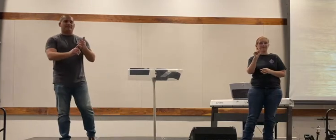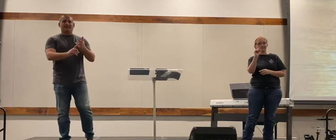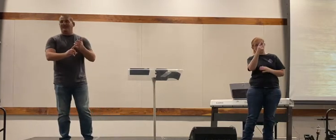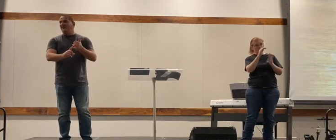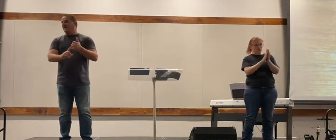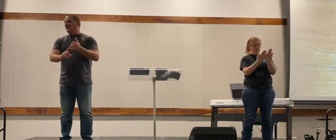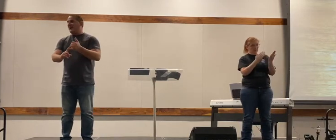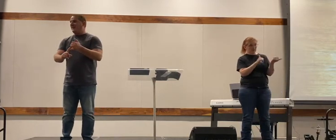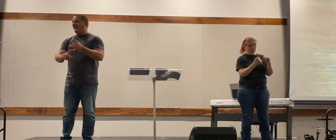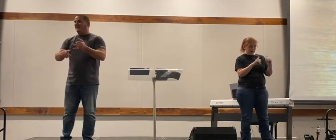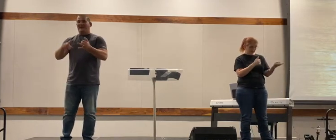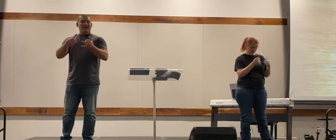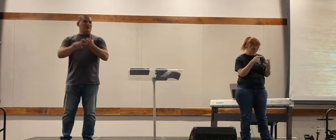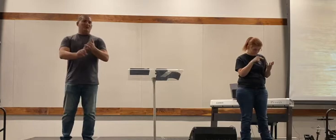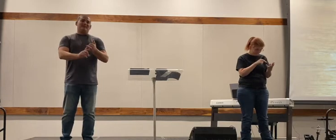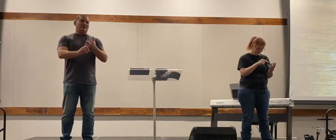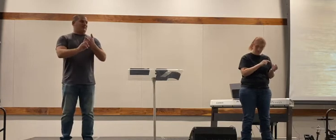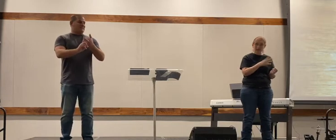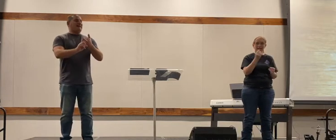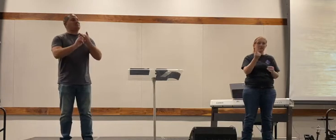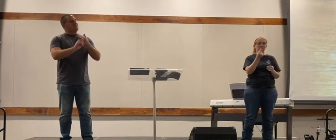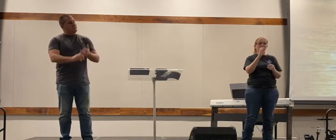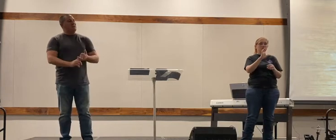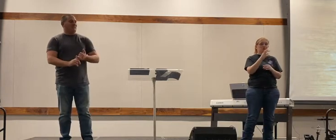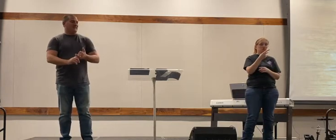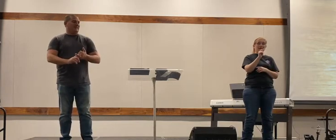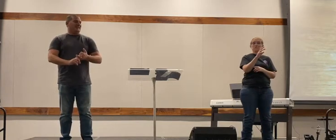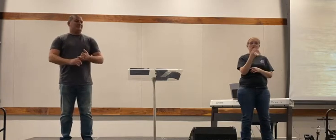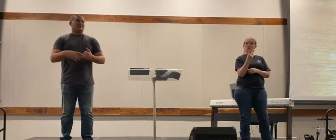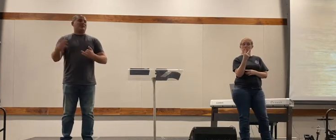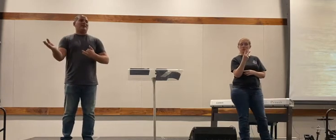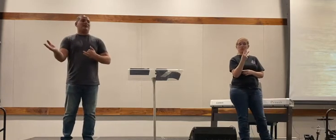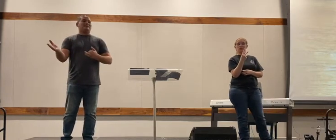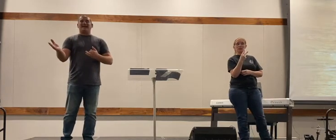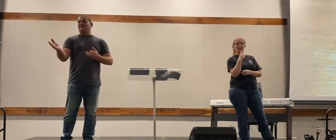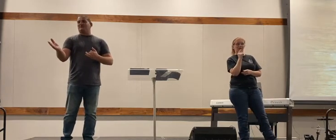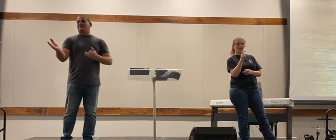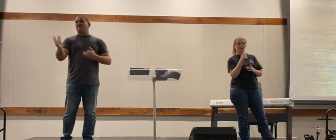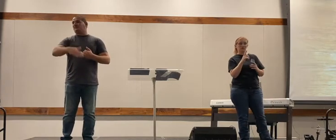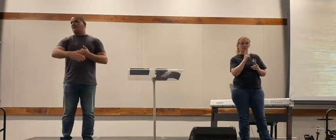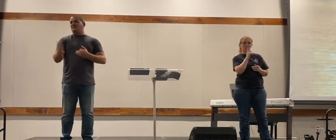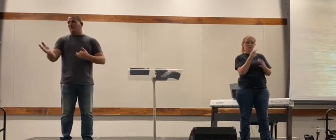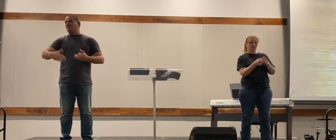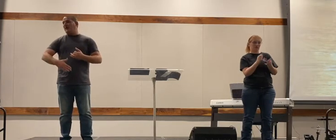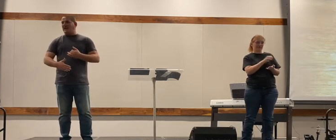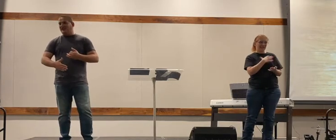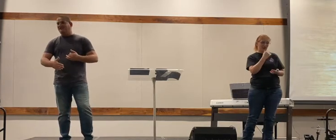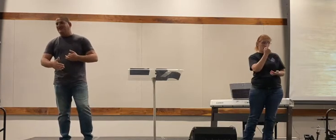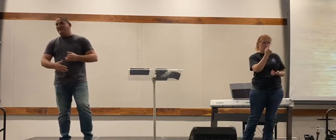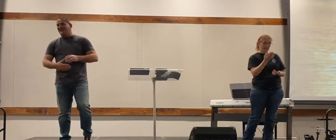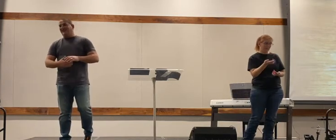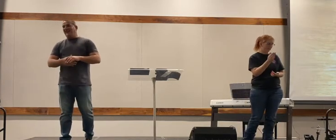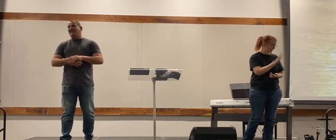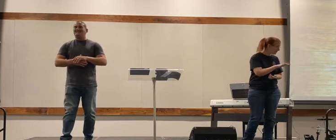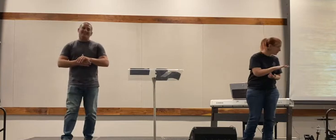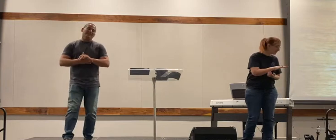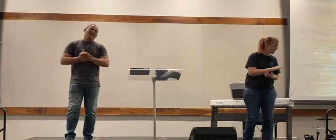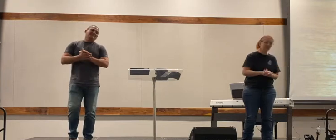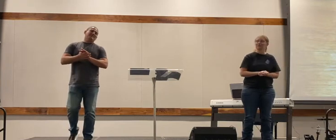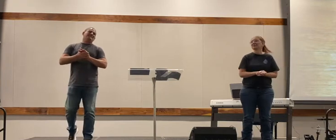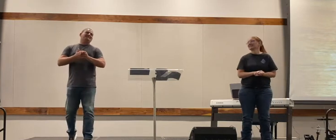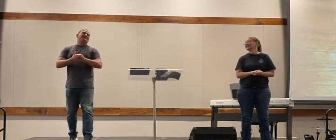Bible, okay? And you only have to go to chapter 2. So really, you only have to turn is one page, all right?